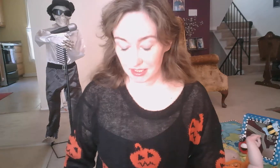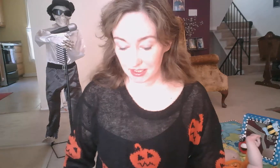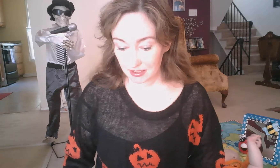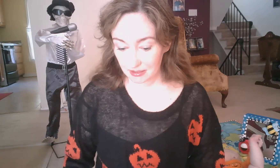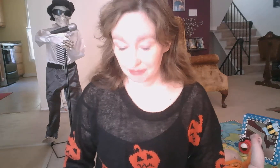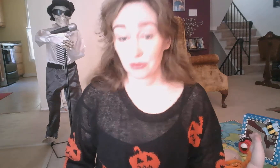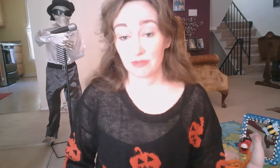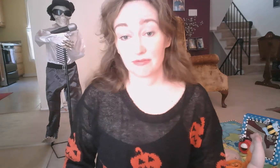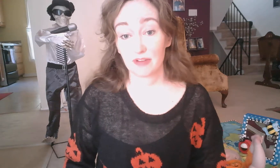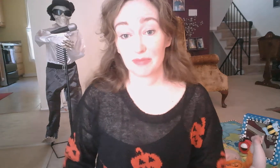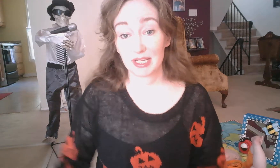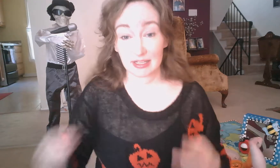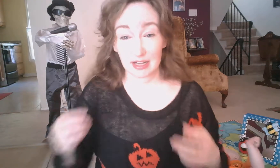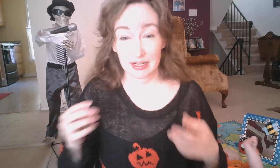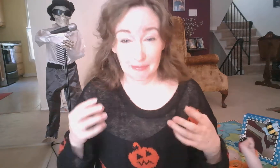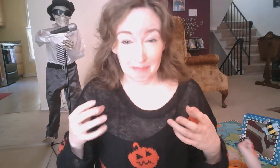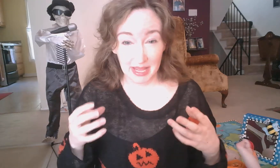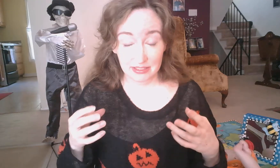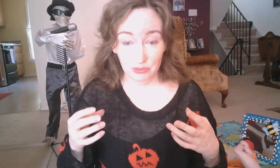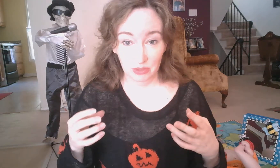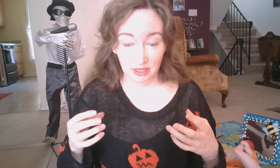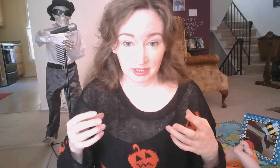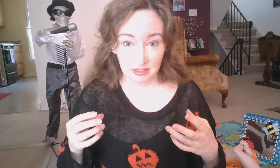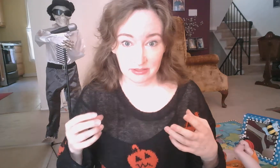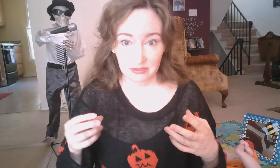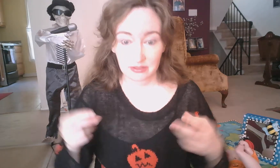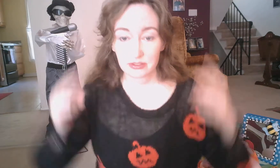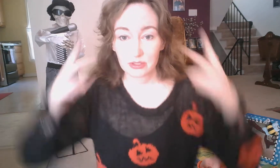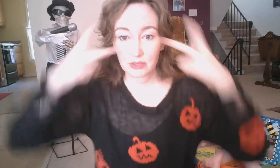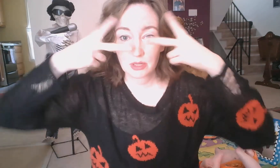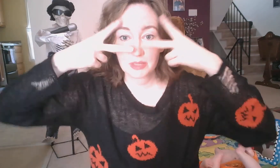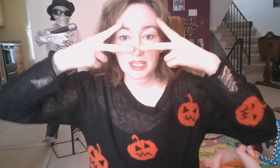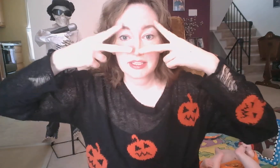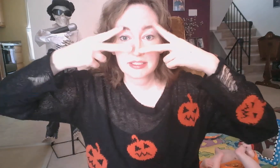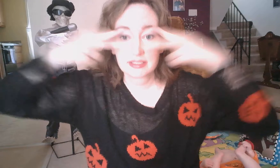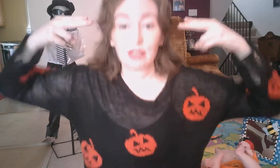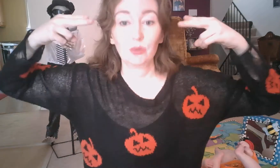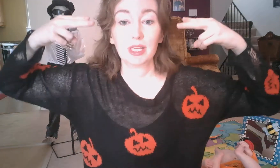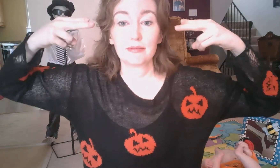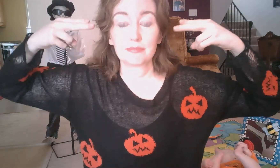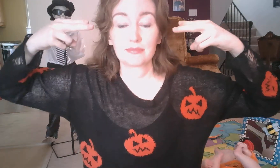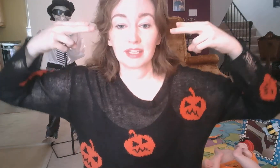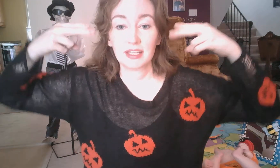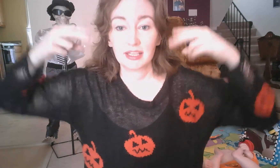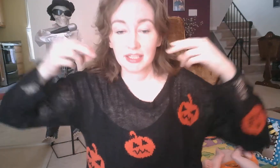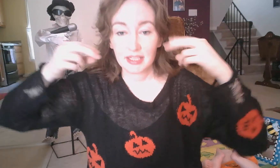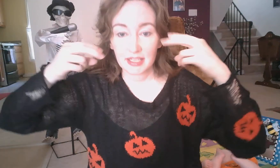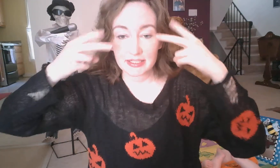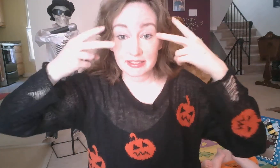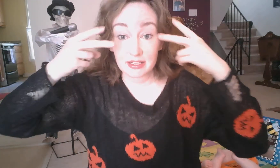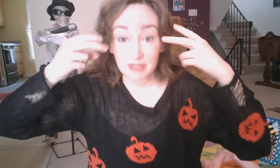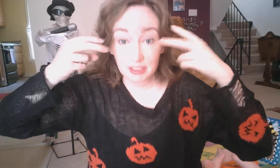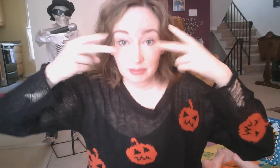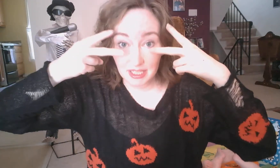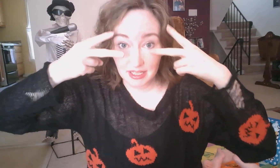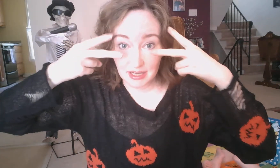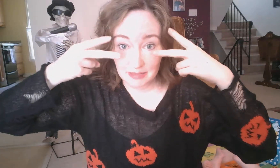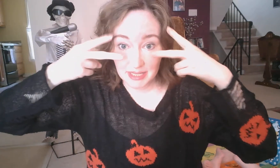They both involve making kind of a mask with your hands. So you can go like this, Halloween. And it's kind of like you're making an eye